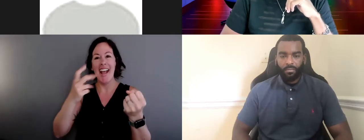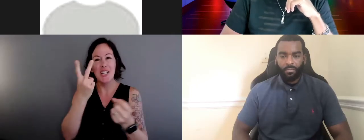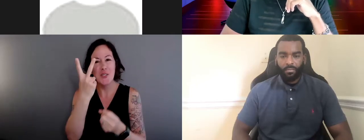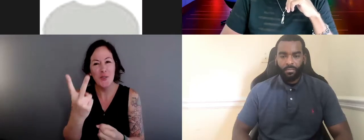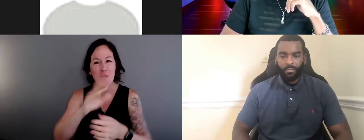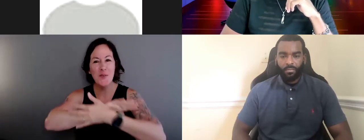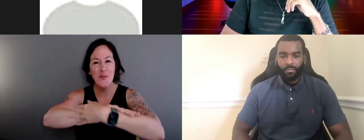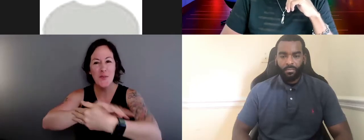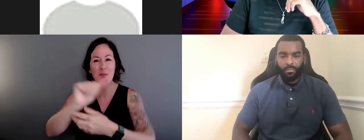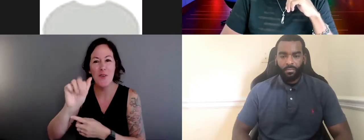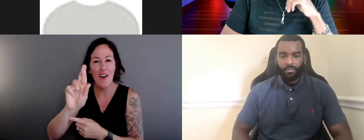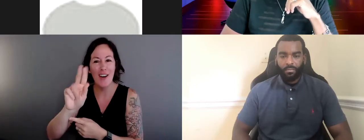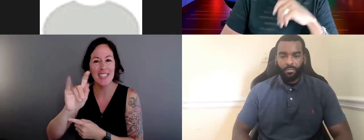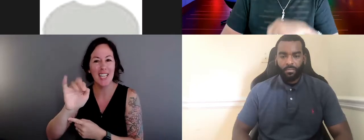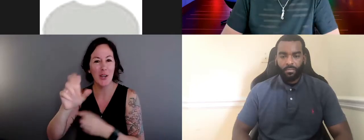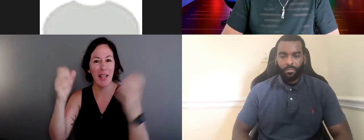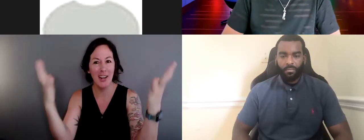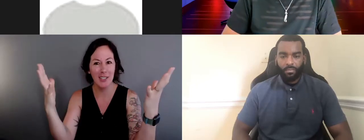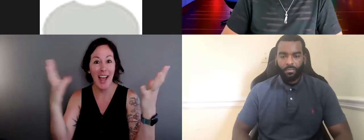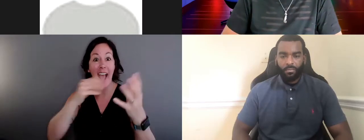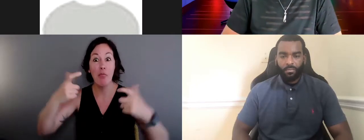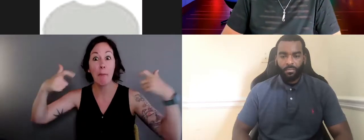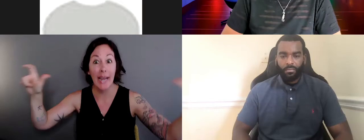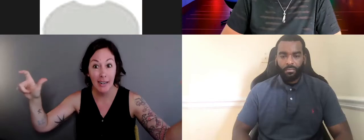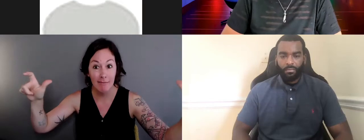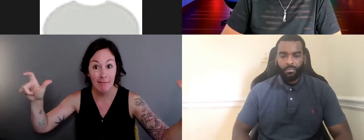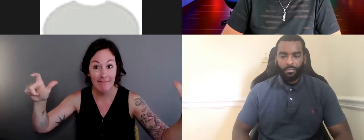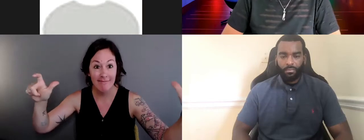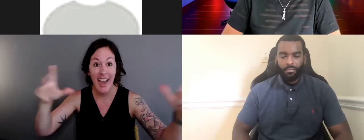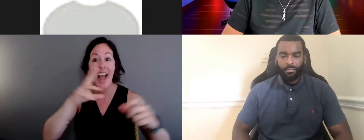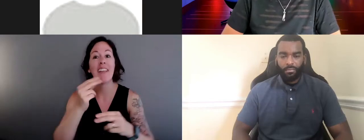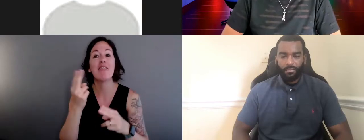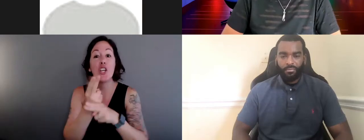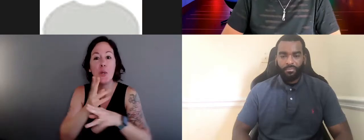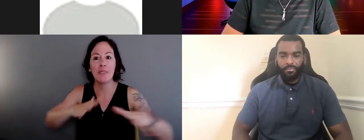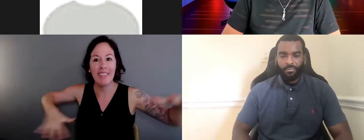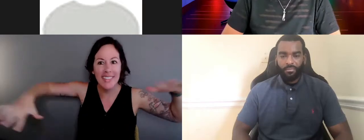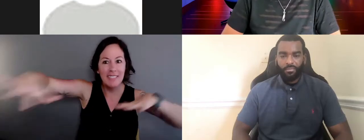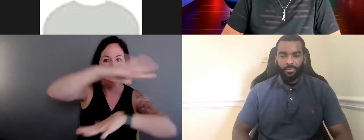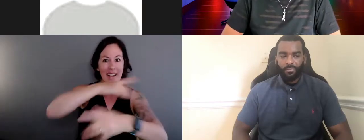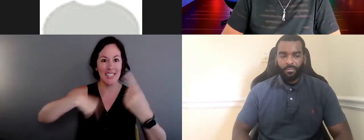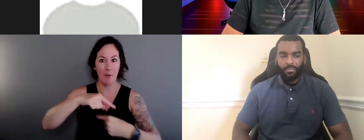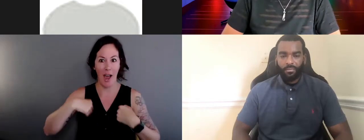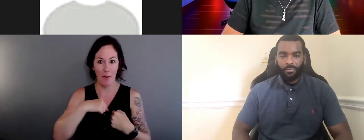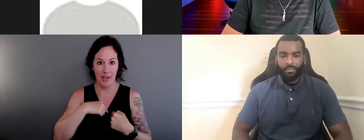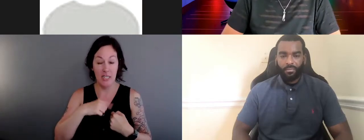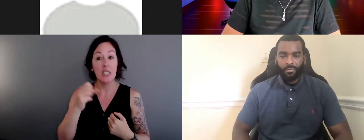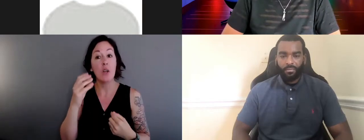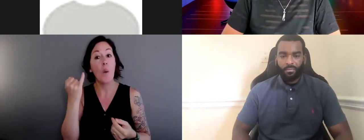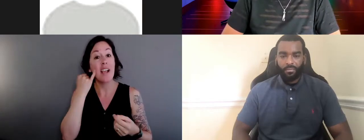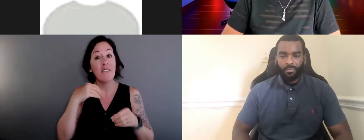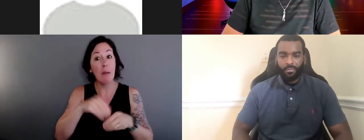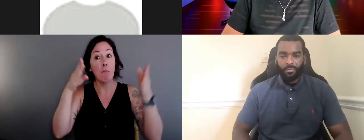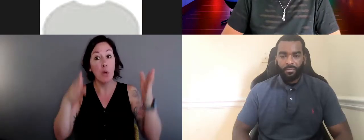it's not conscious most often. Whereas with ASL, our articulators are